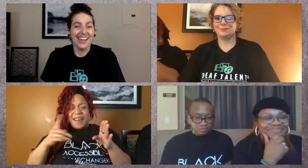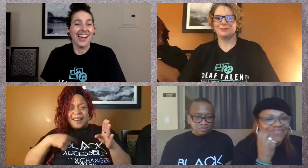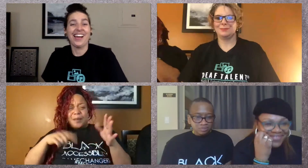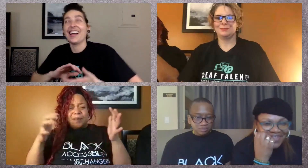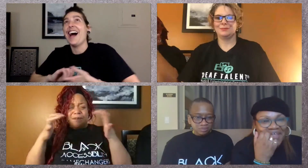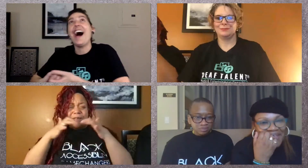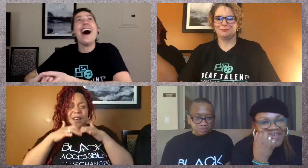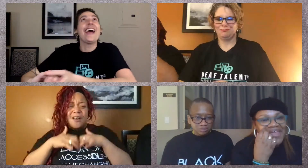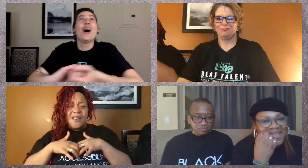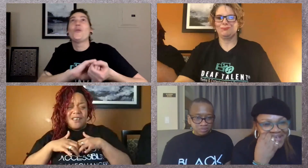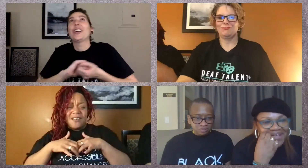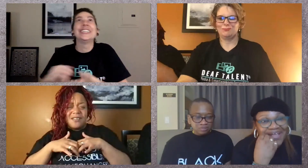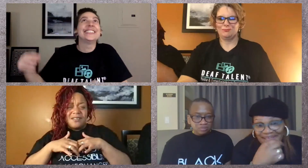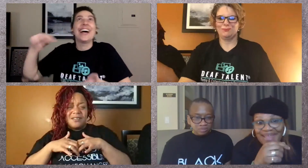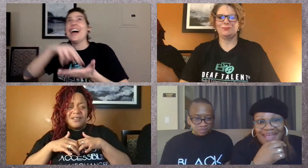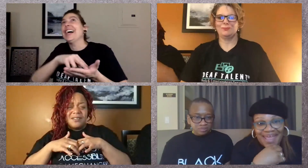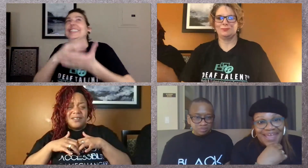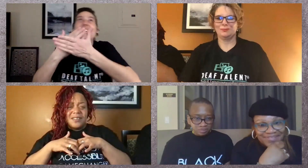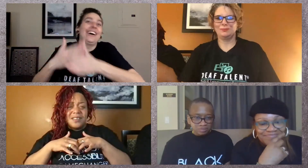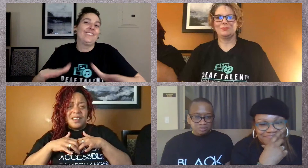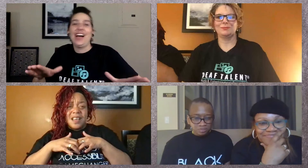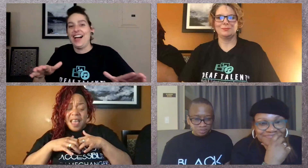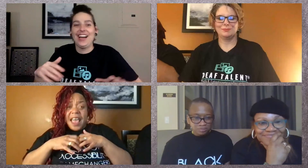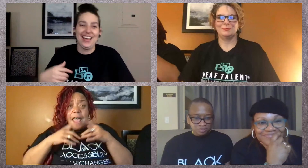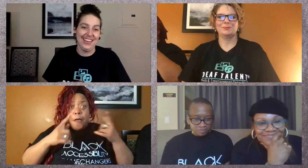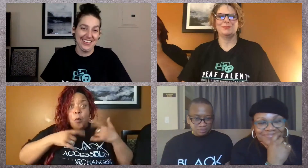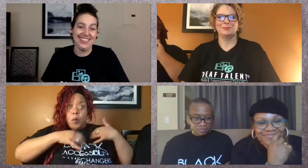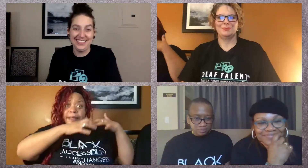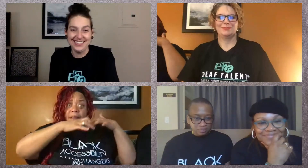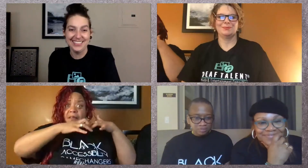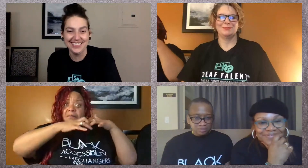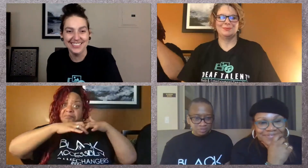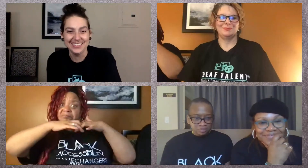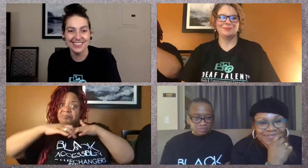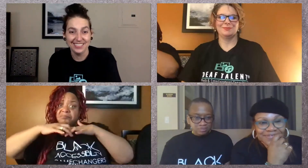You know that famous quote, united we stand, divided we fall?